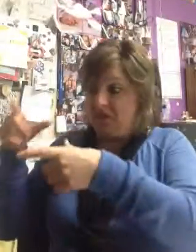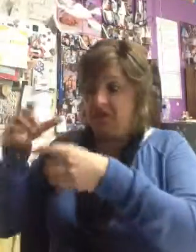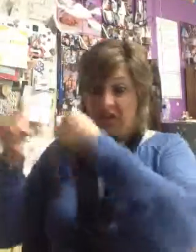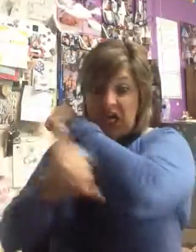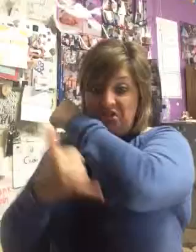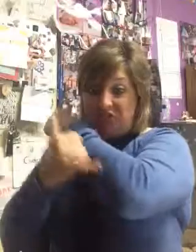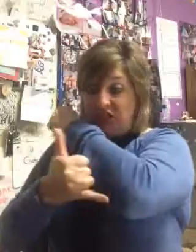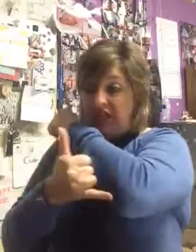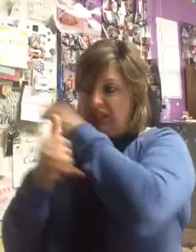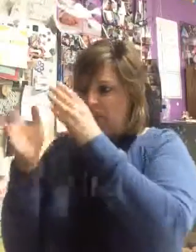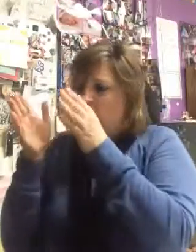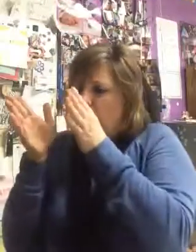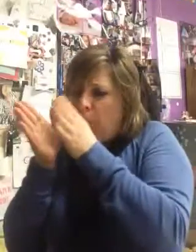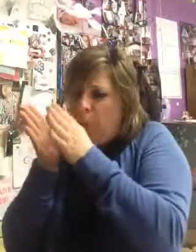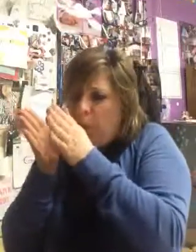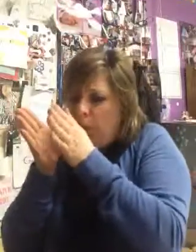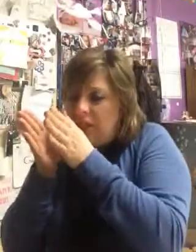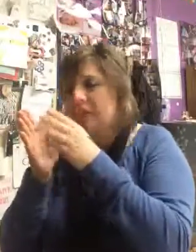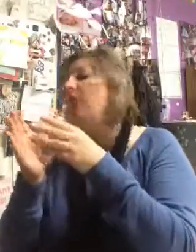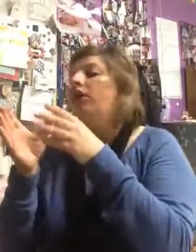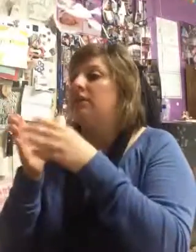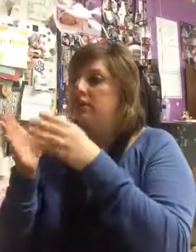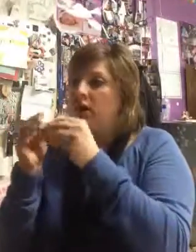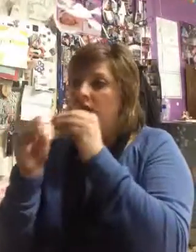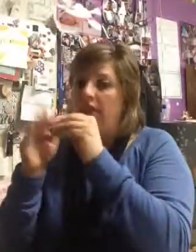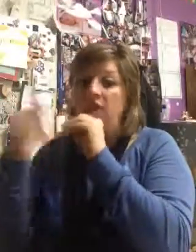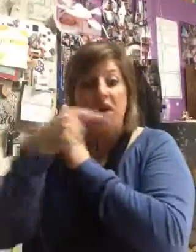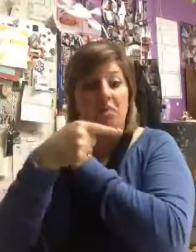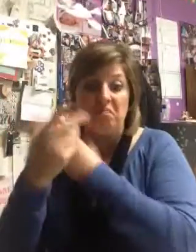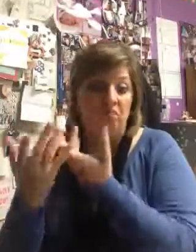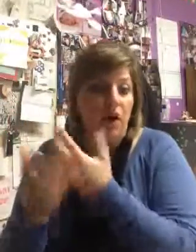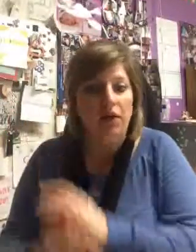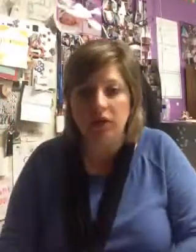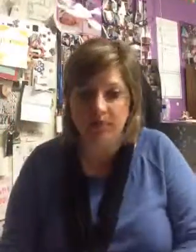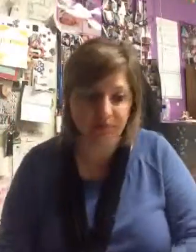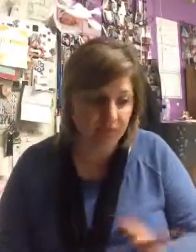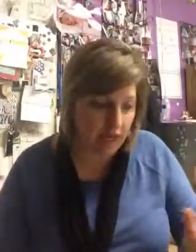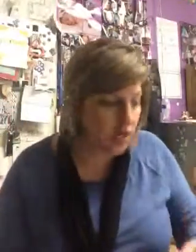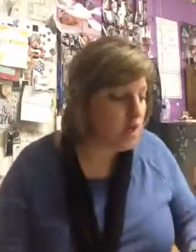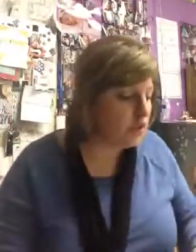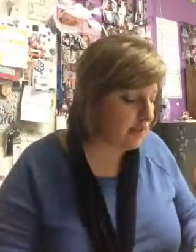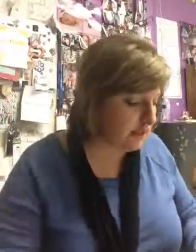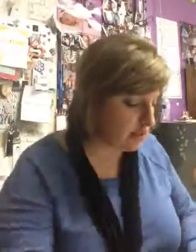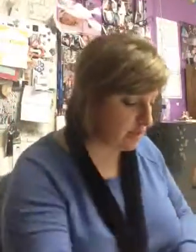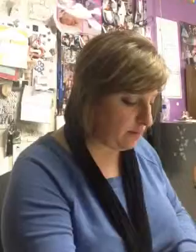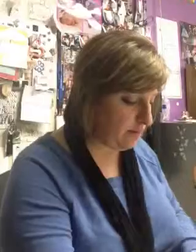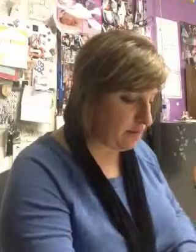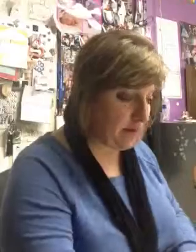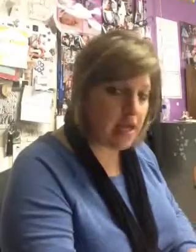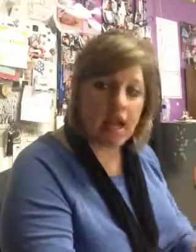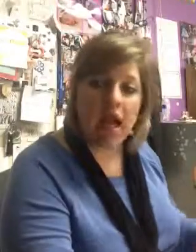this country is really small. It's smaller than them. I don't know. Okay? So that's one way to do it. And